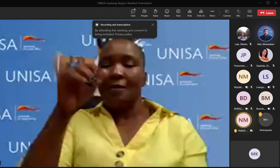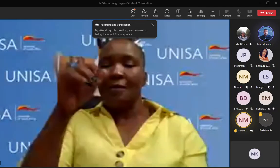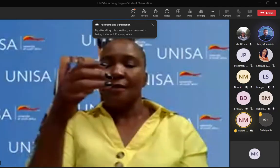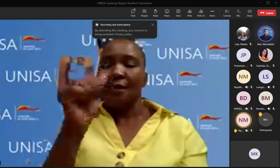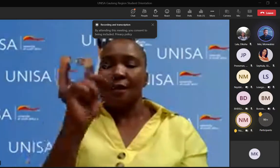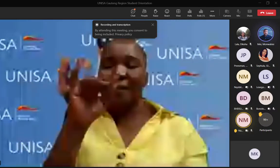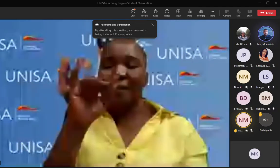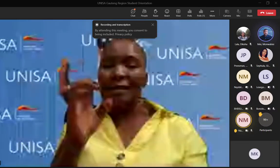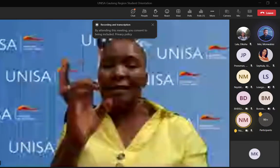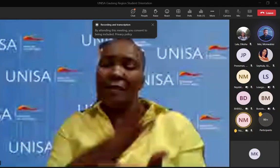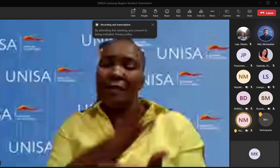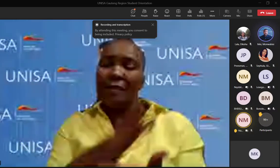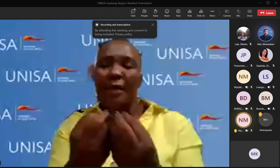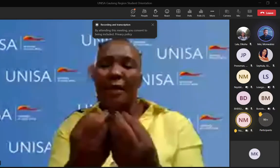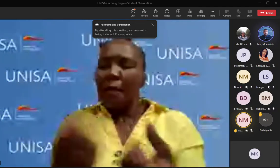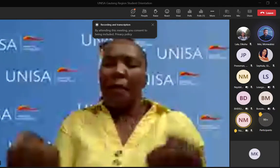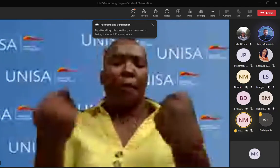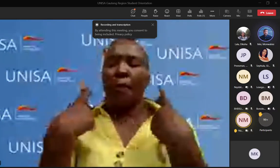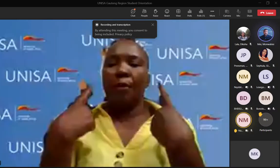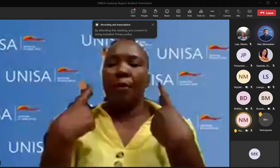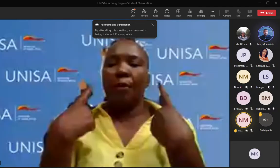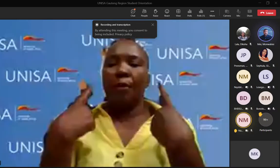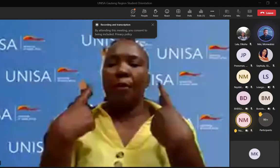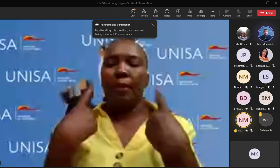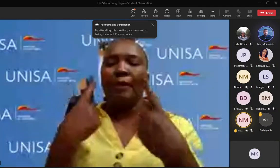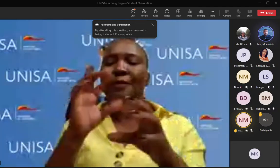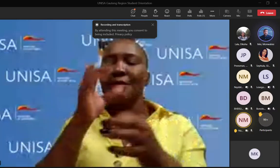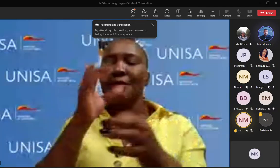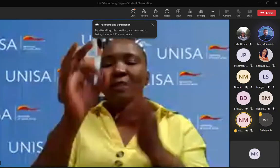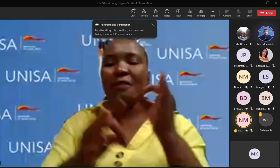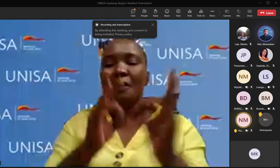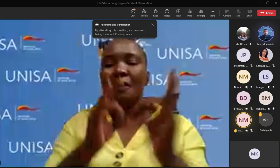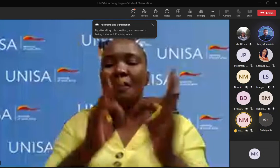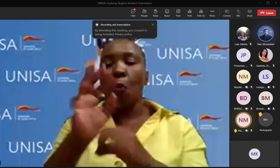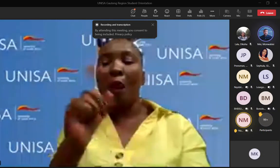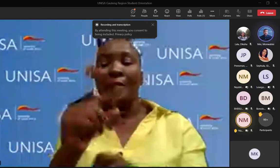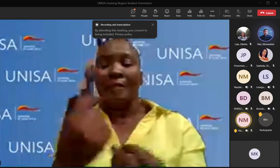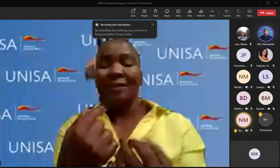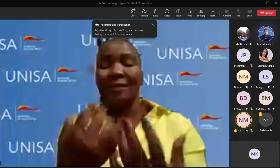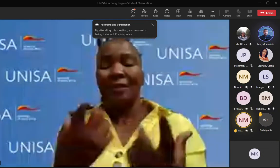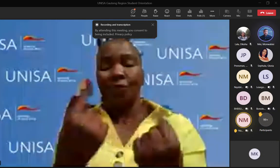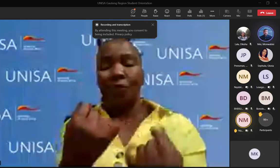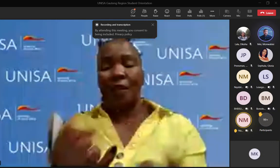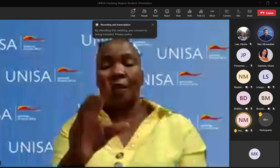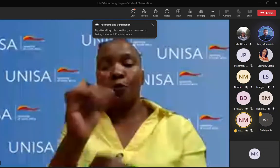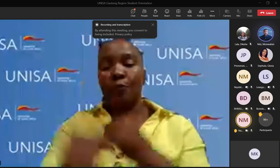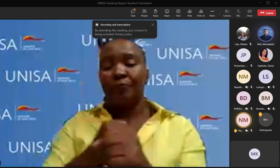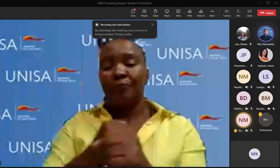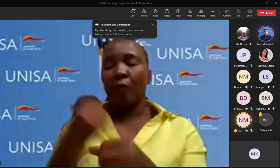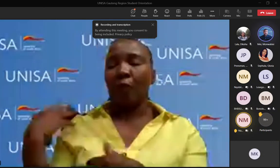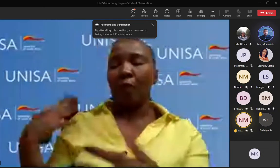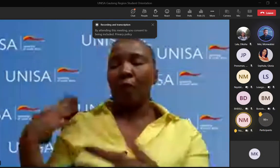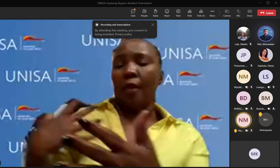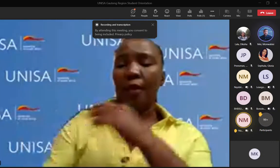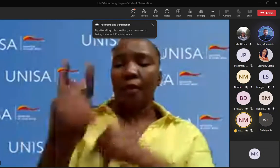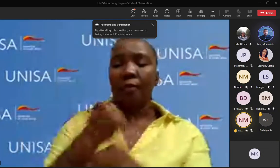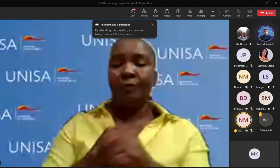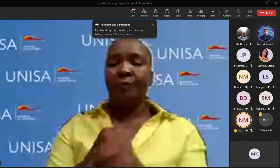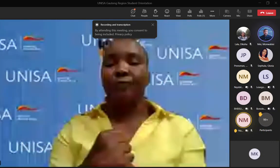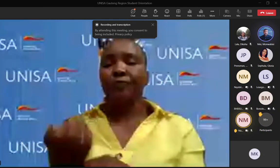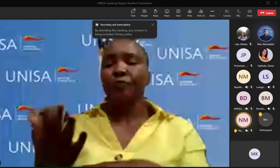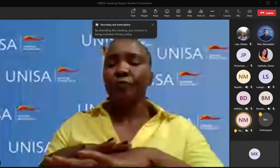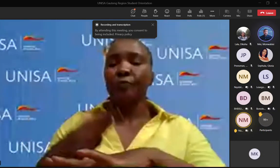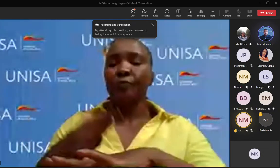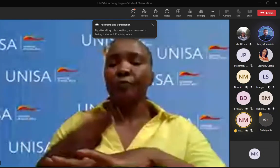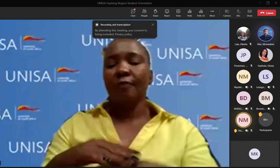she does she has been explaining what she's doing what she does at unisa for the past 20 minutes or so with a video that diksha was